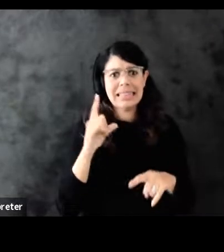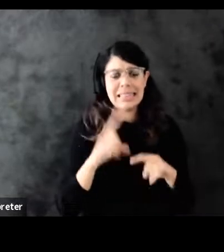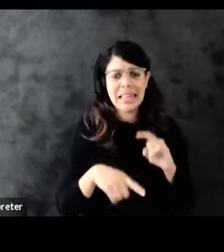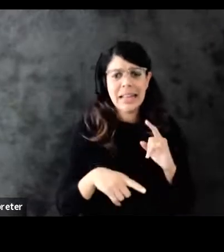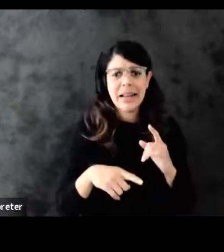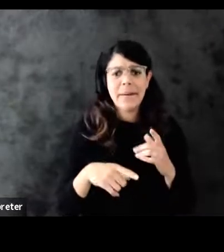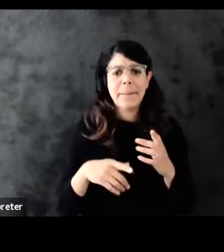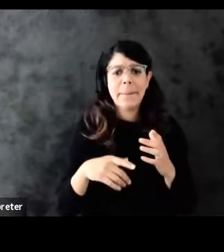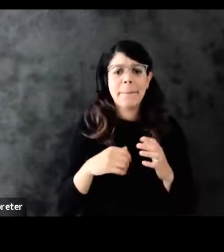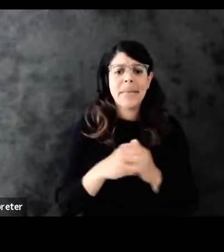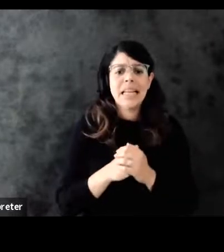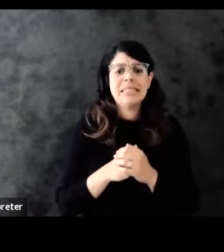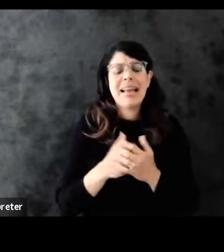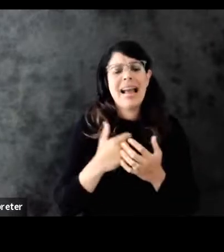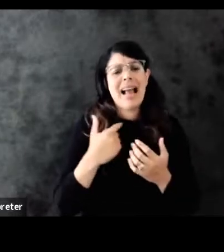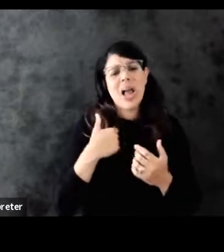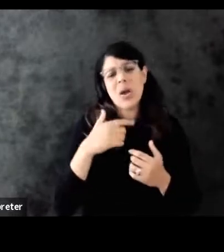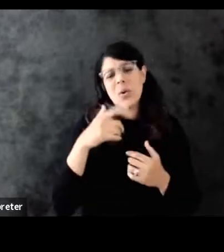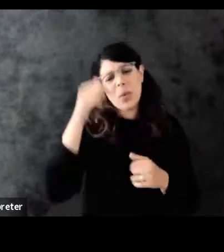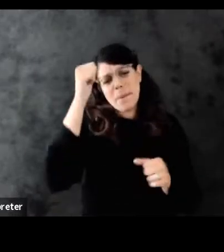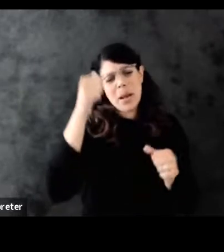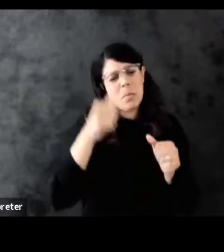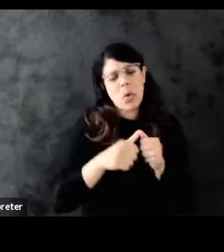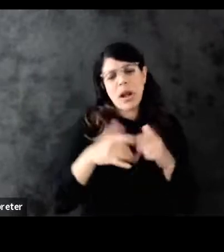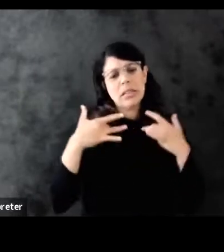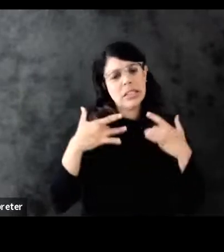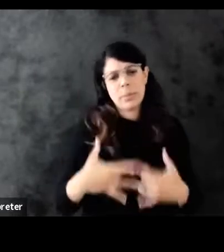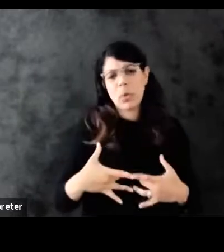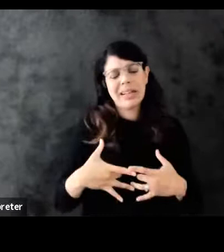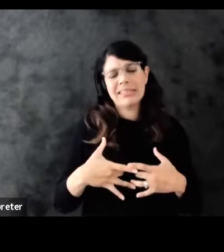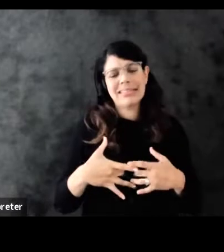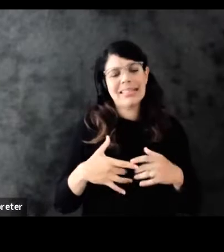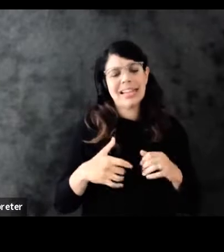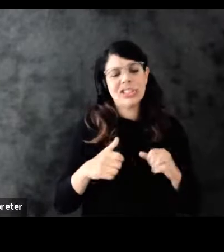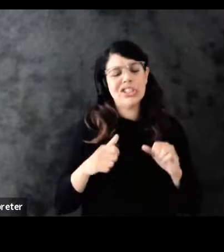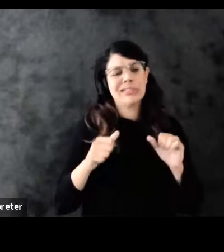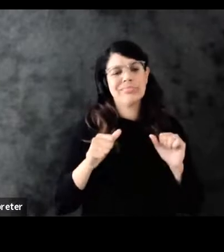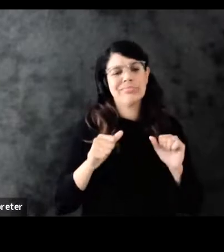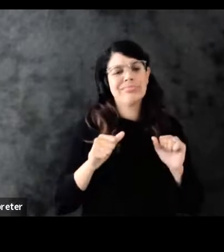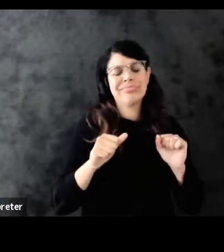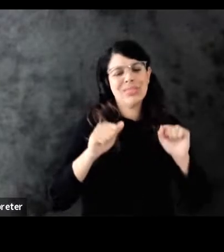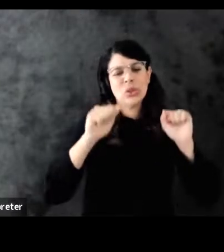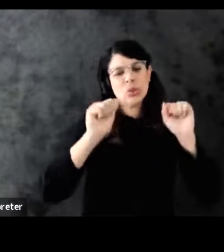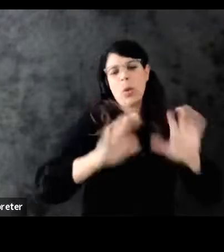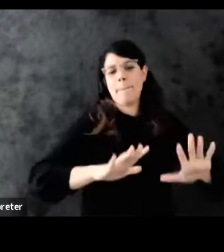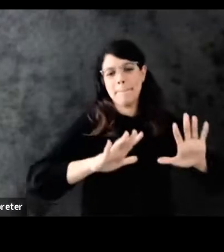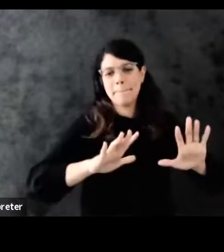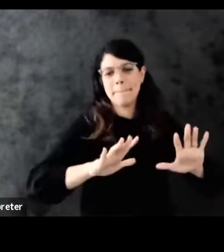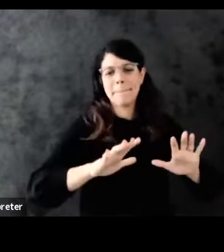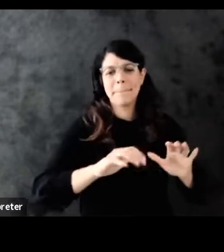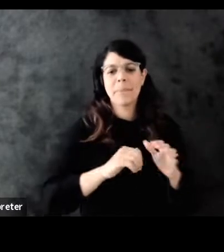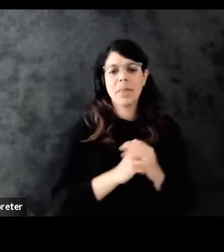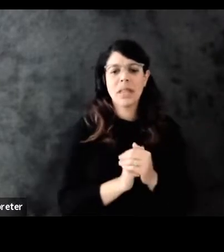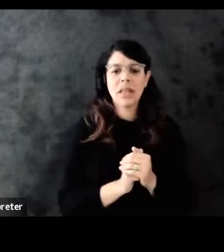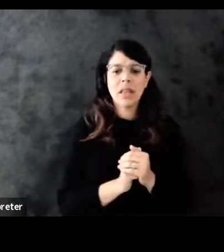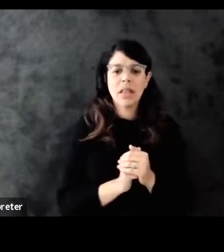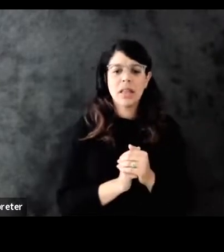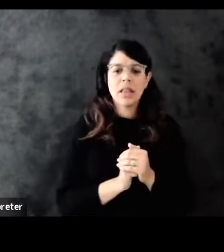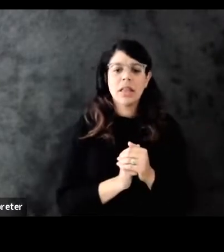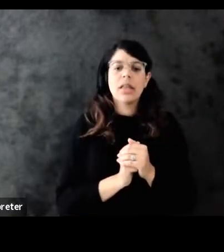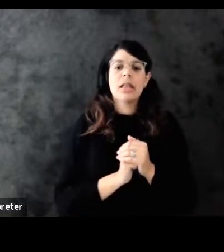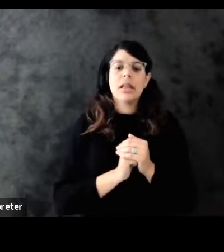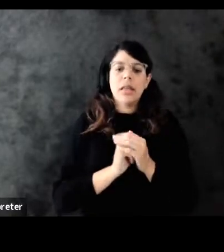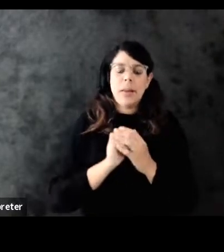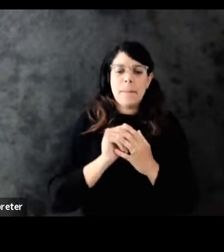dropped out. I got depressed. I dropped out, and I volunteer draft. I probably wouldn't have done it had I known that it was a time in the brink